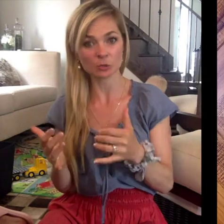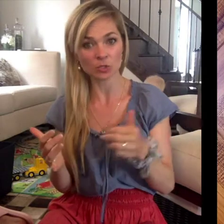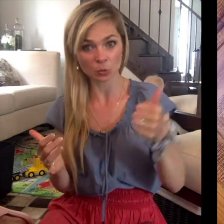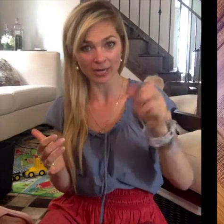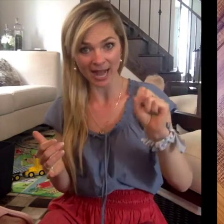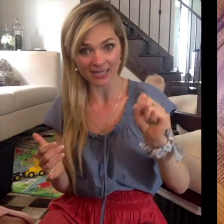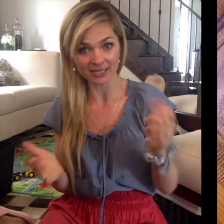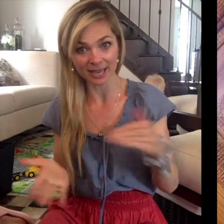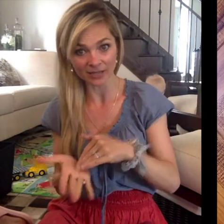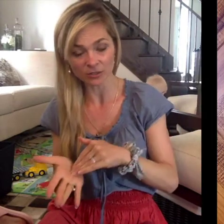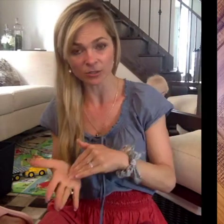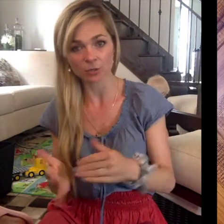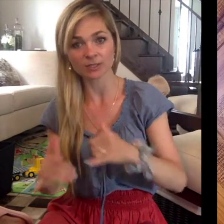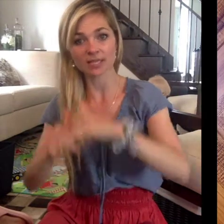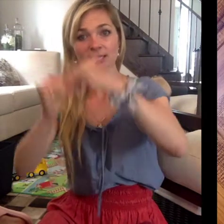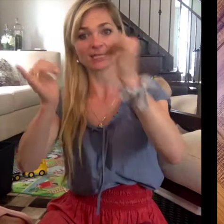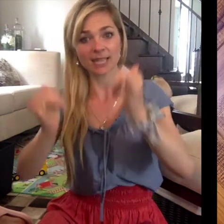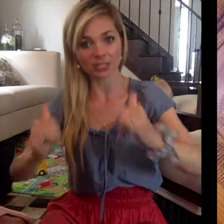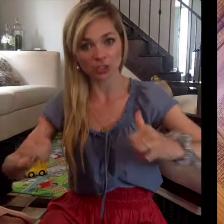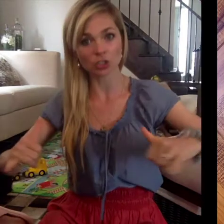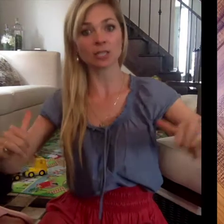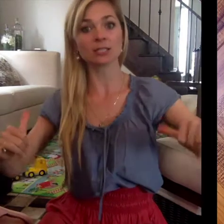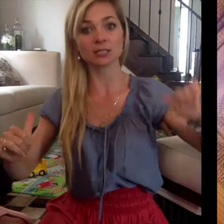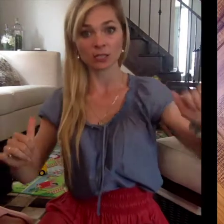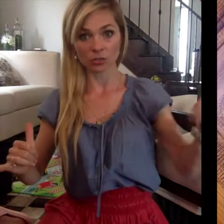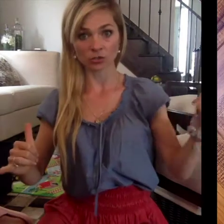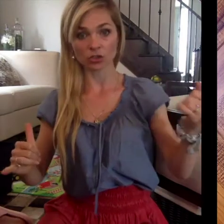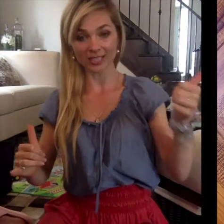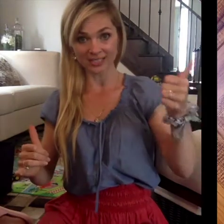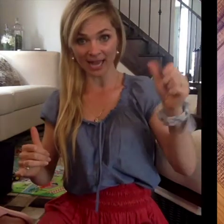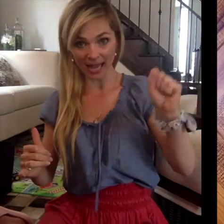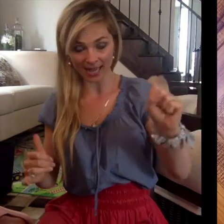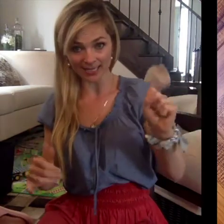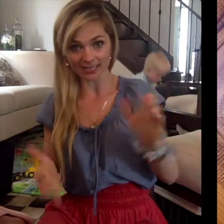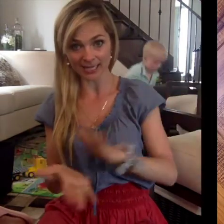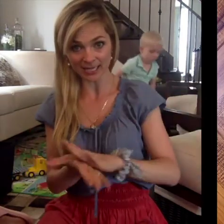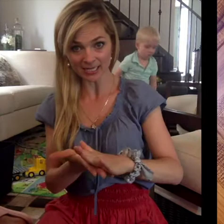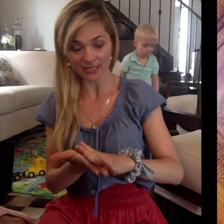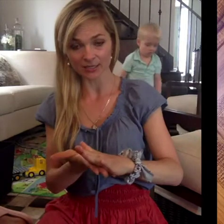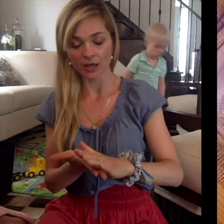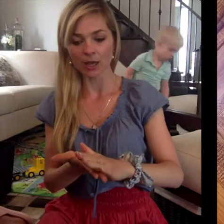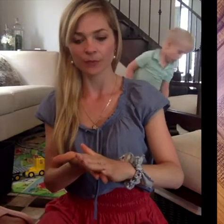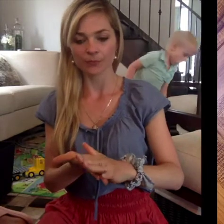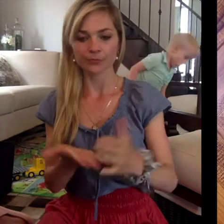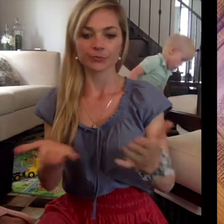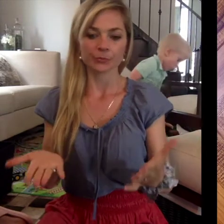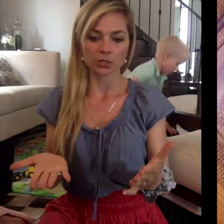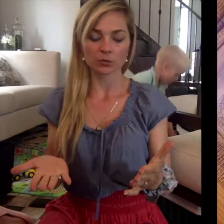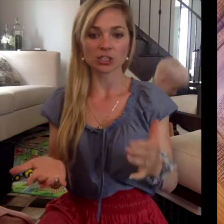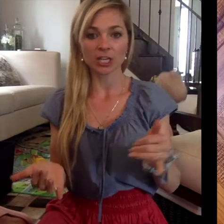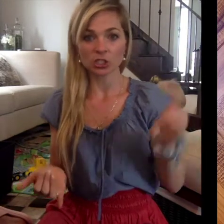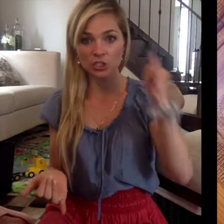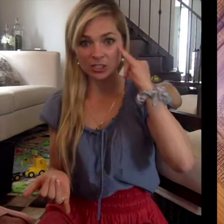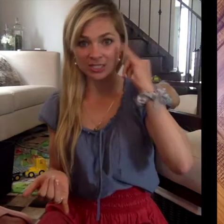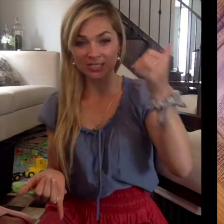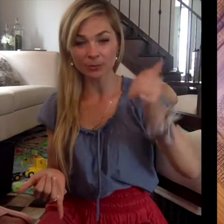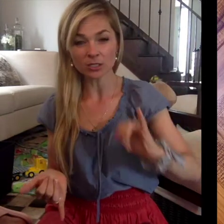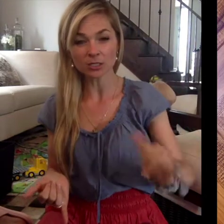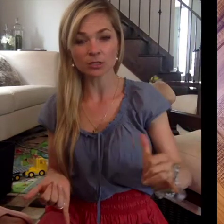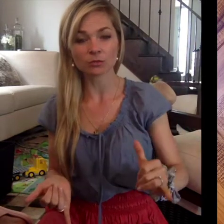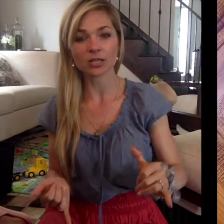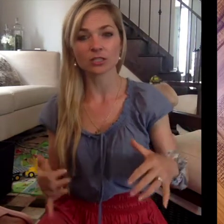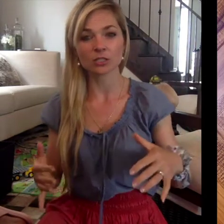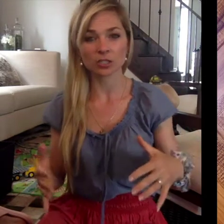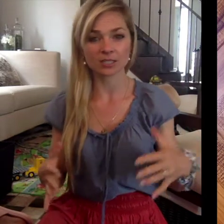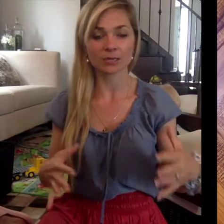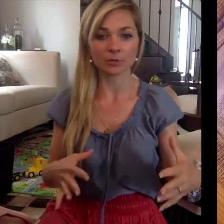it uses the word as again. So it says a tent just as nice. So I changed it to similar.